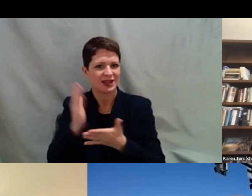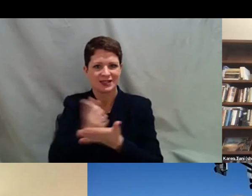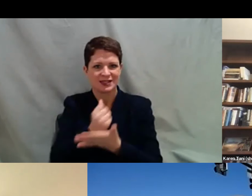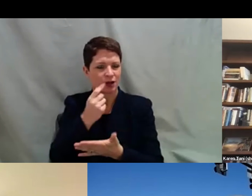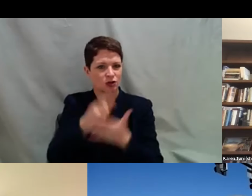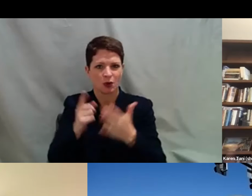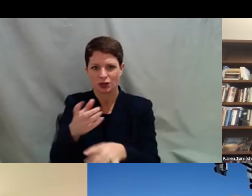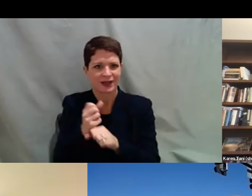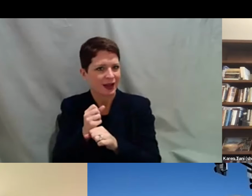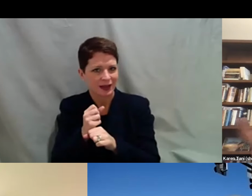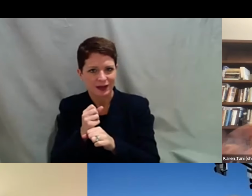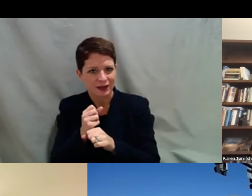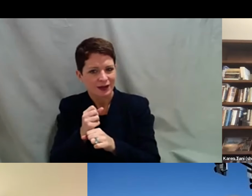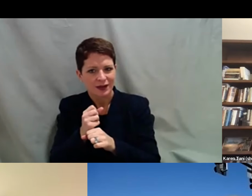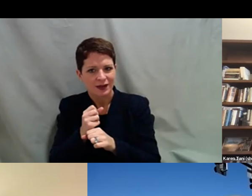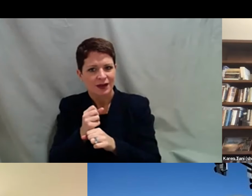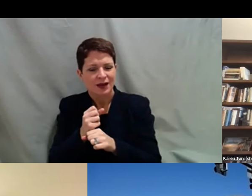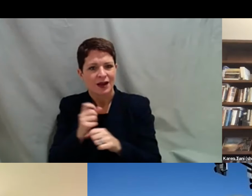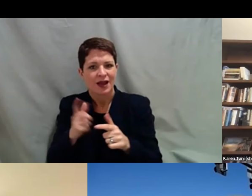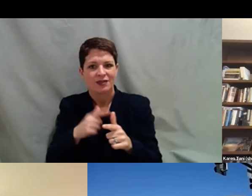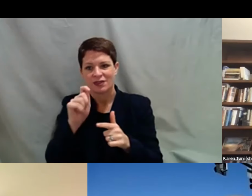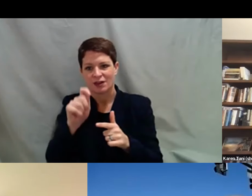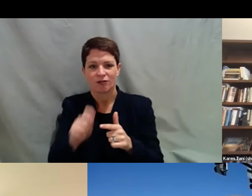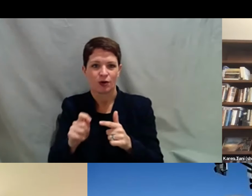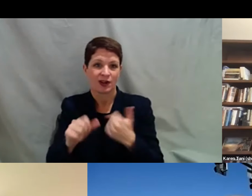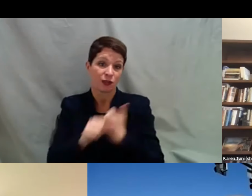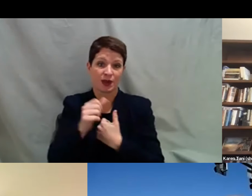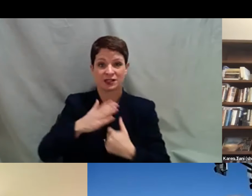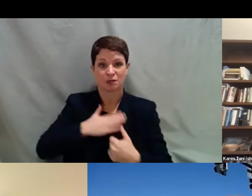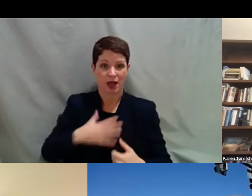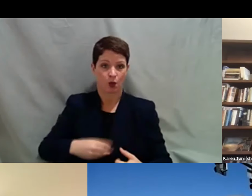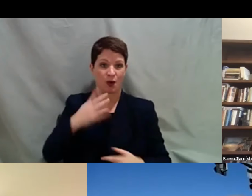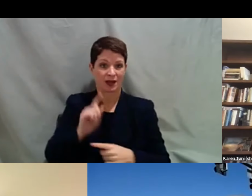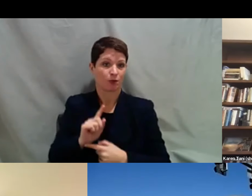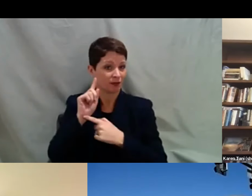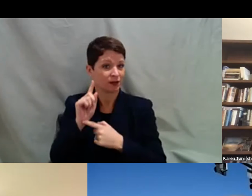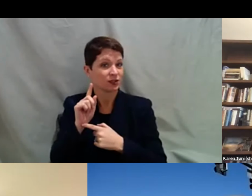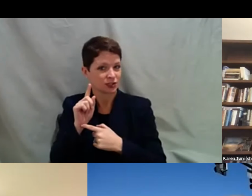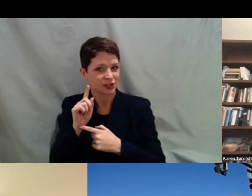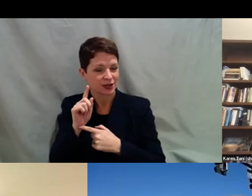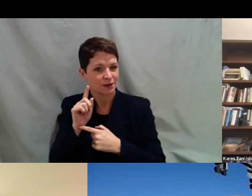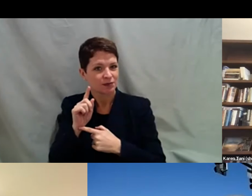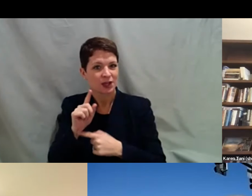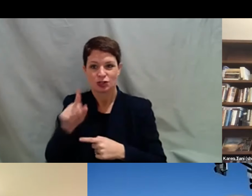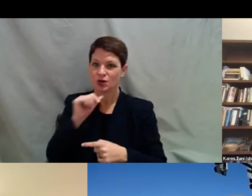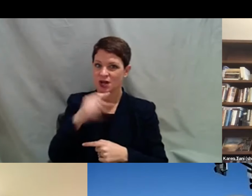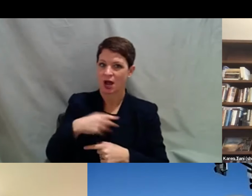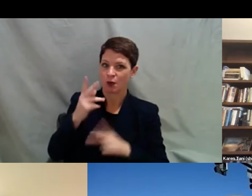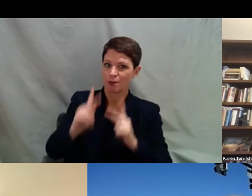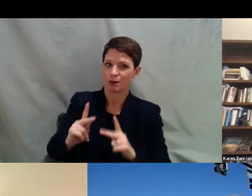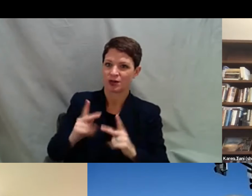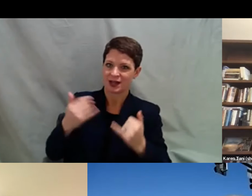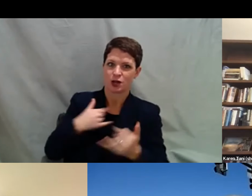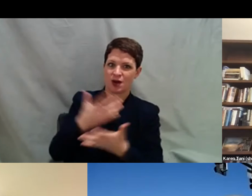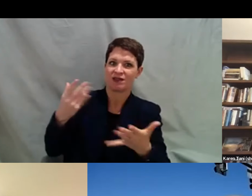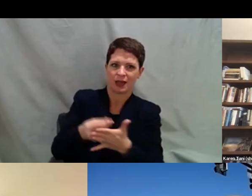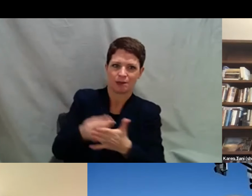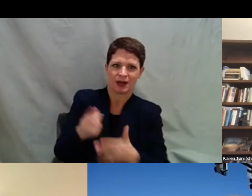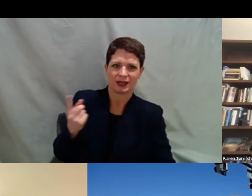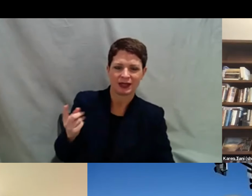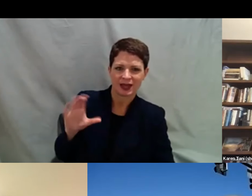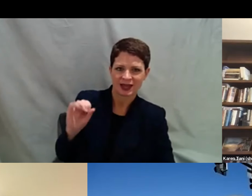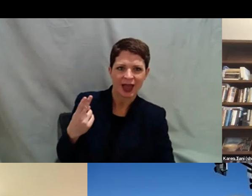you're getting. And further, right, this sort of threatens my own white privilege because, you know, you're a non-white person who suddenly has a whole lot of cash, right?